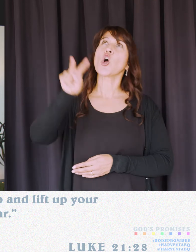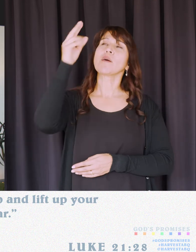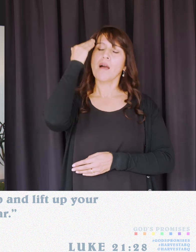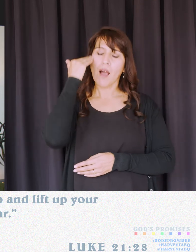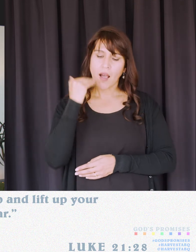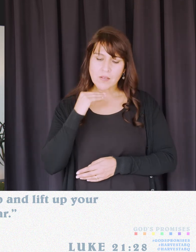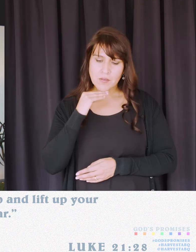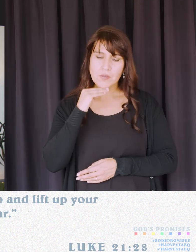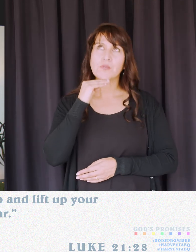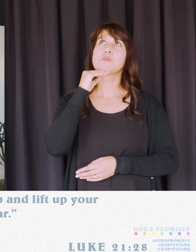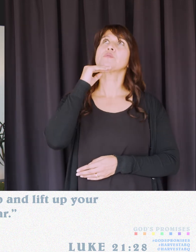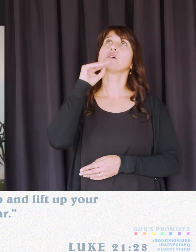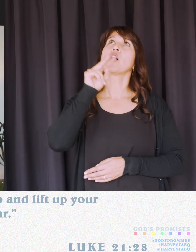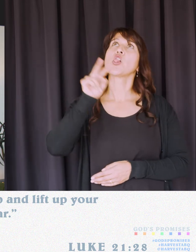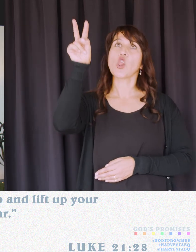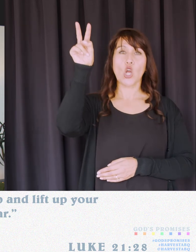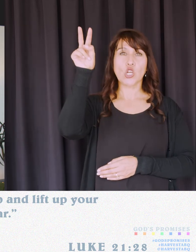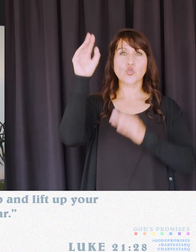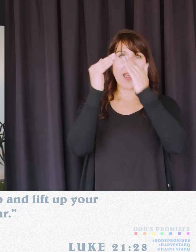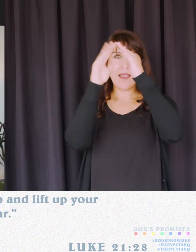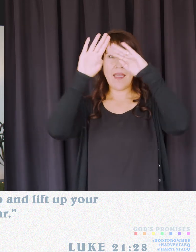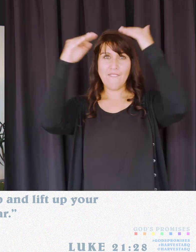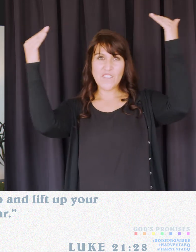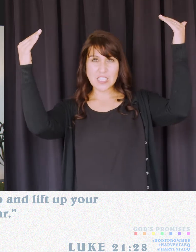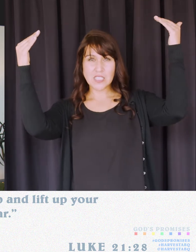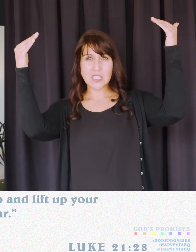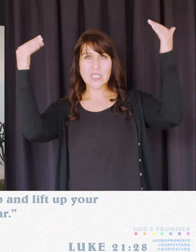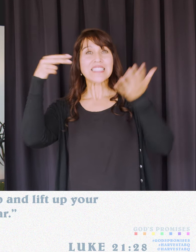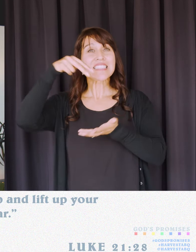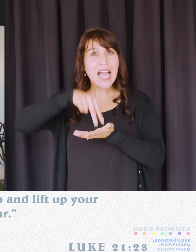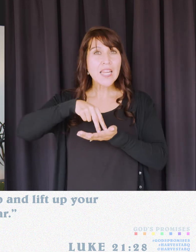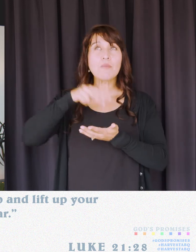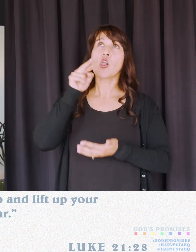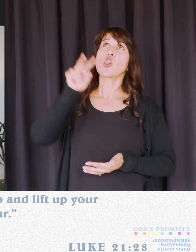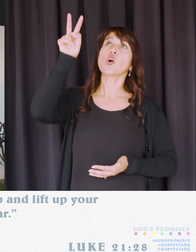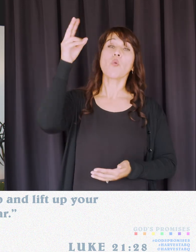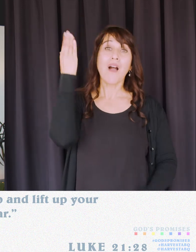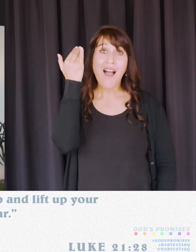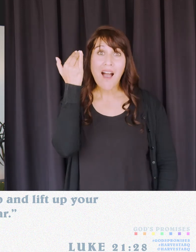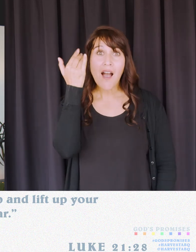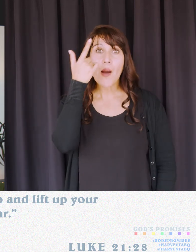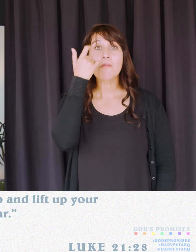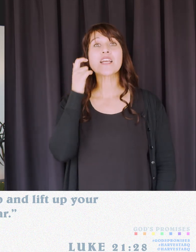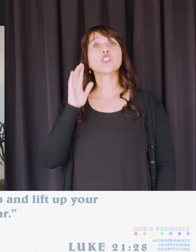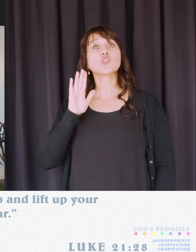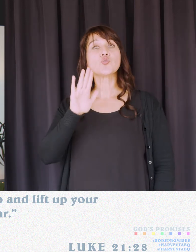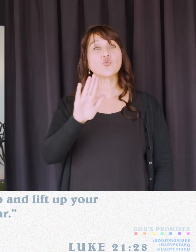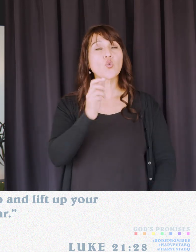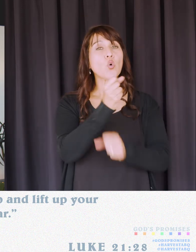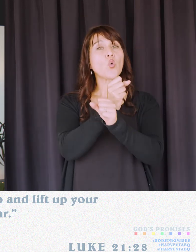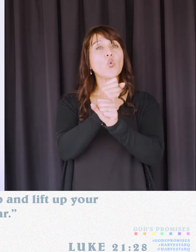your eyes, look to the heavens. Jesus says, stand up and lift up your heads. Watch this, because your redemption